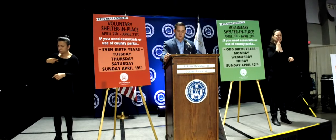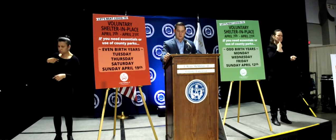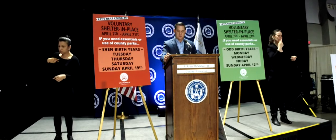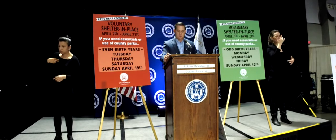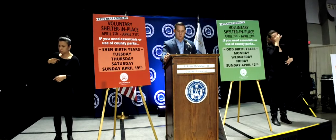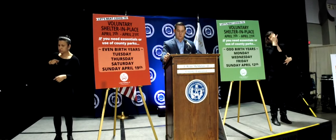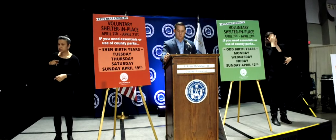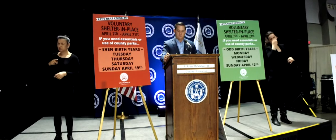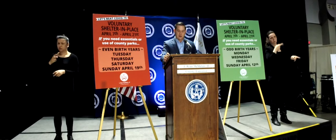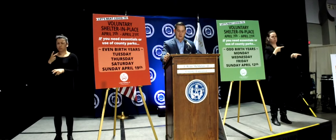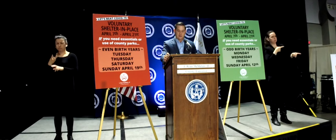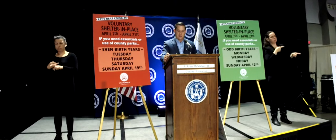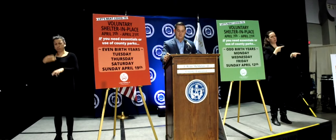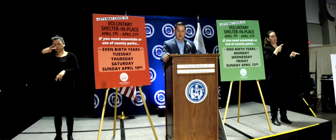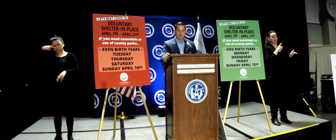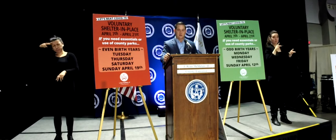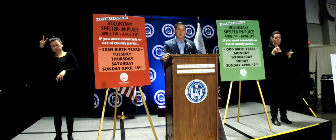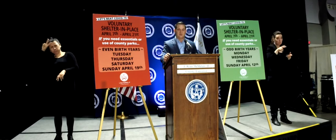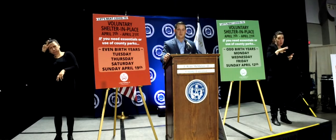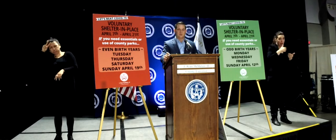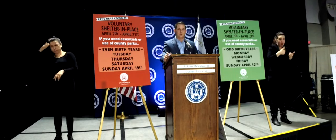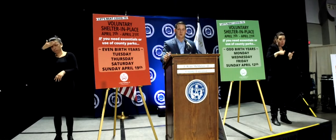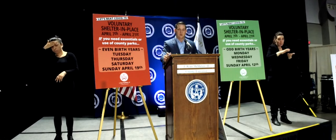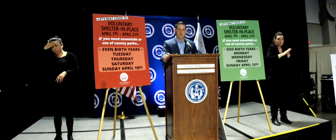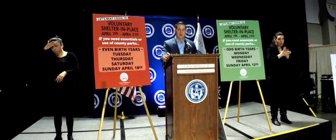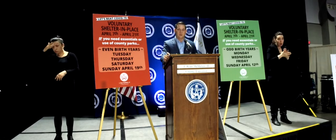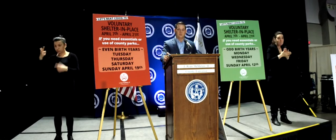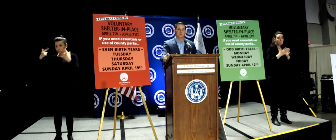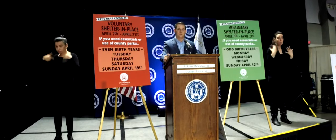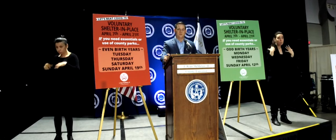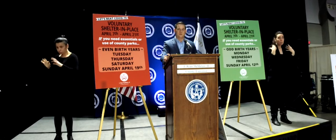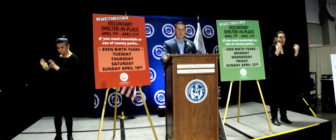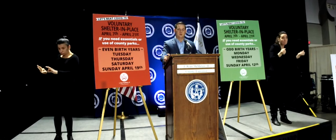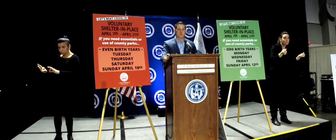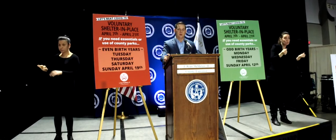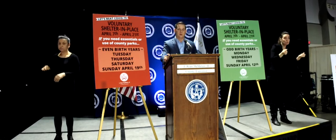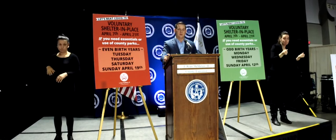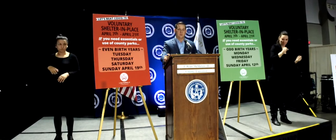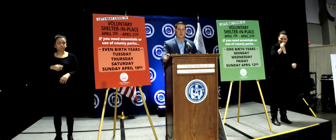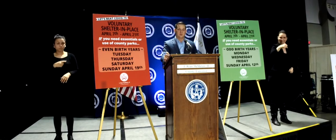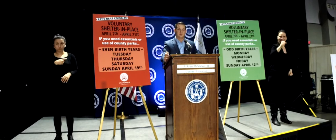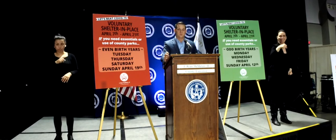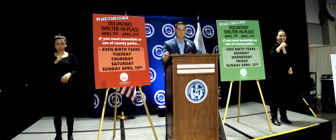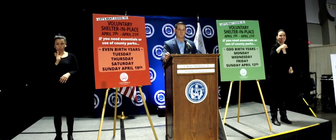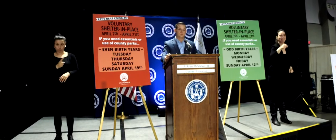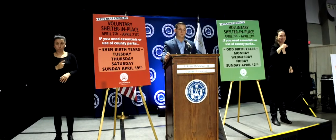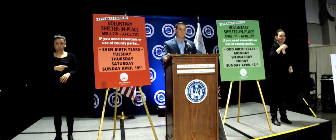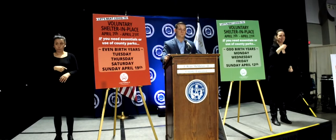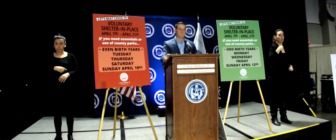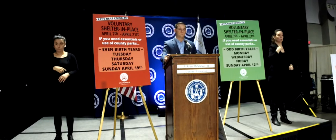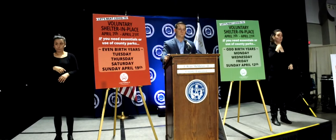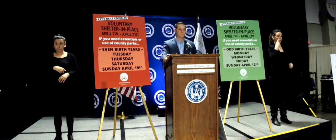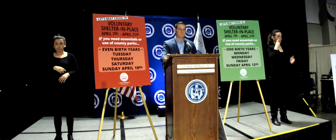ICU cases where we've gotten them out of ICU. The females do better than the males.